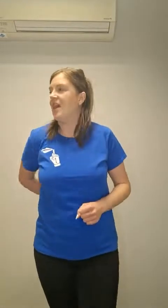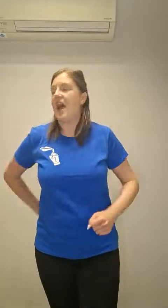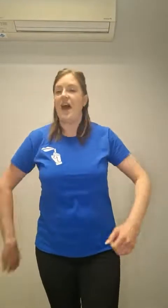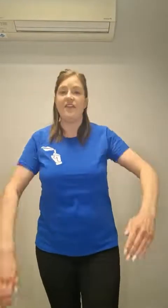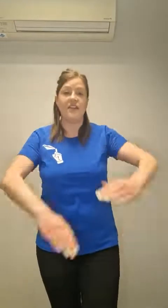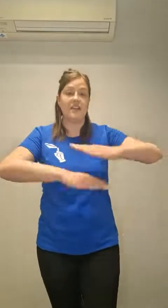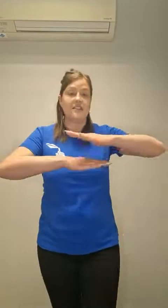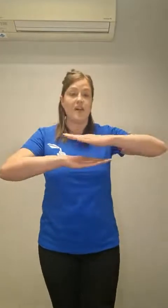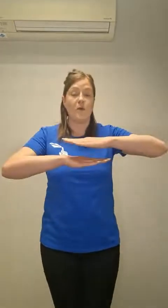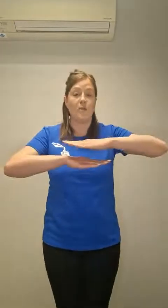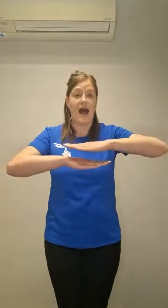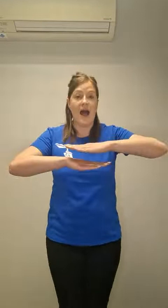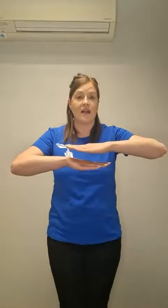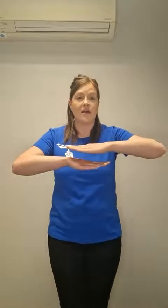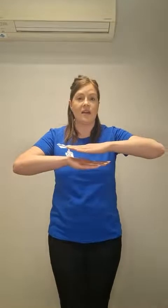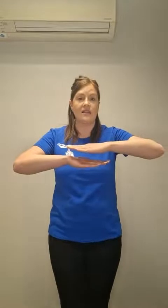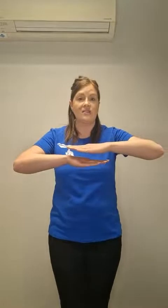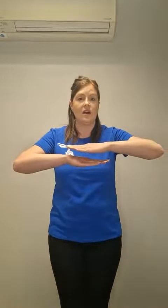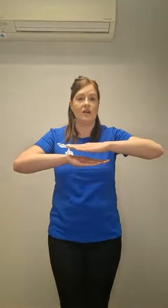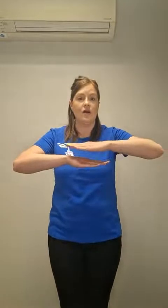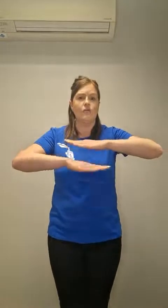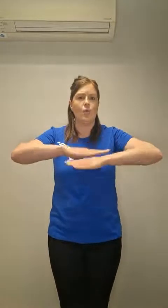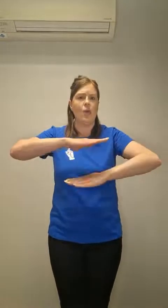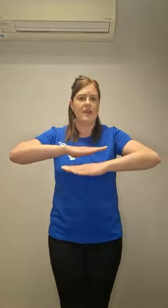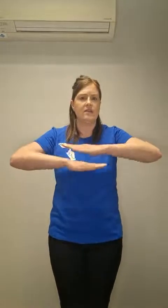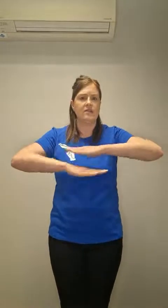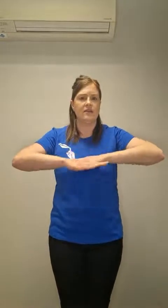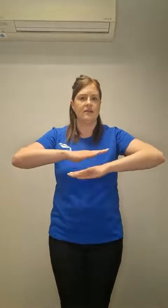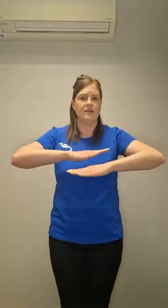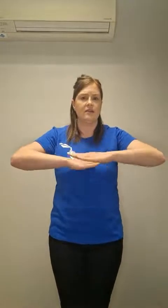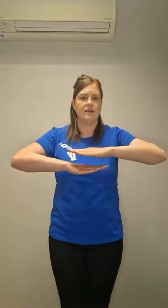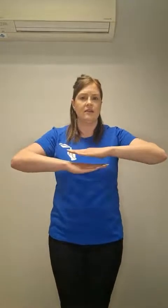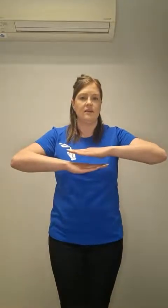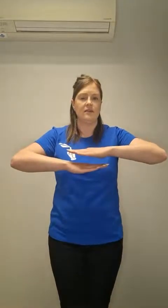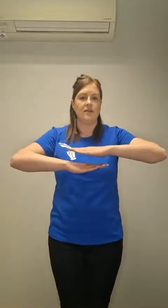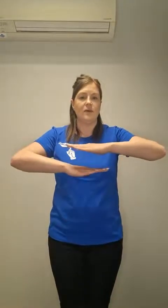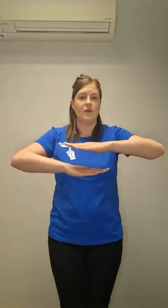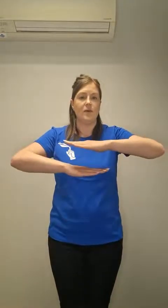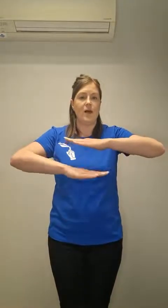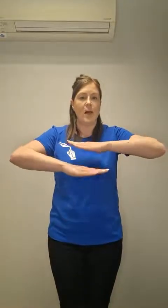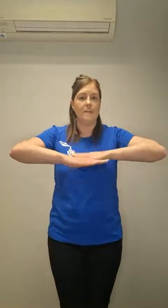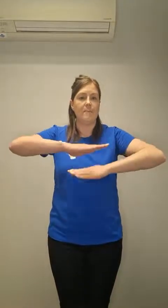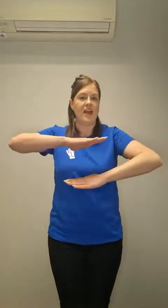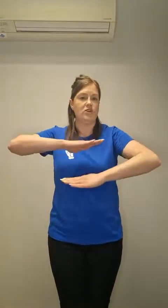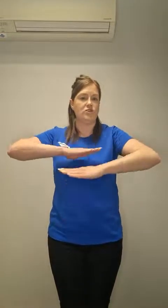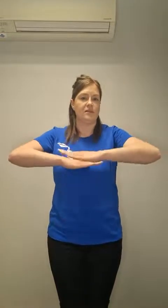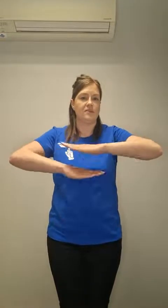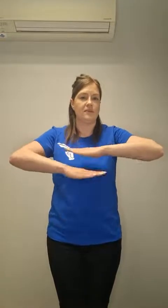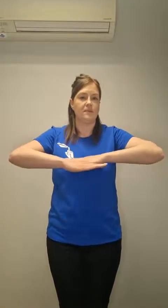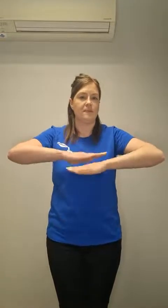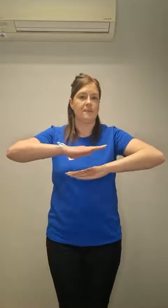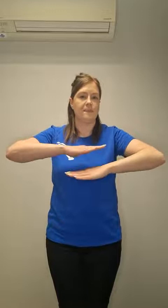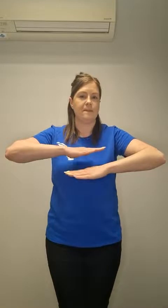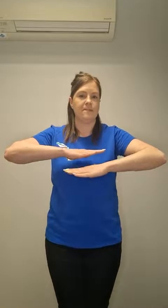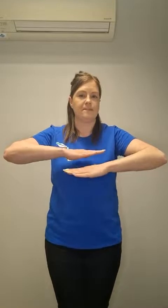And then they can circle back, like in the sign for wait or patient.